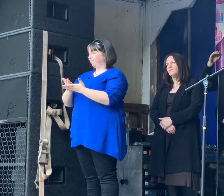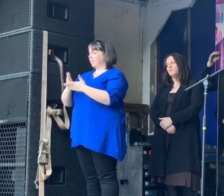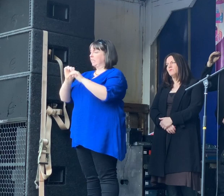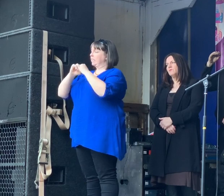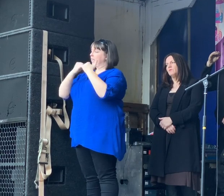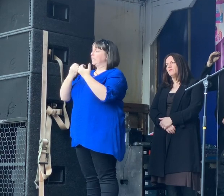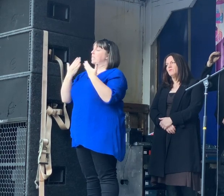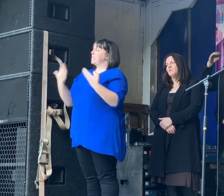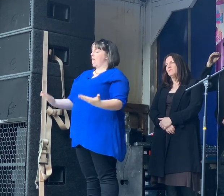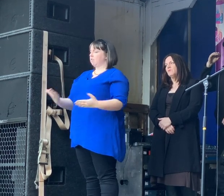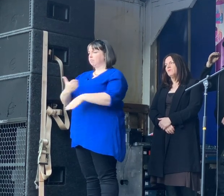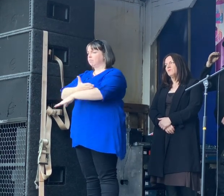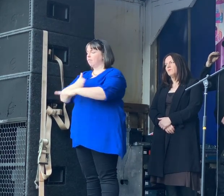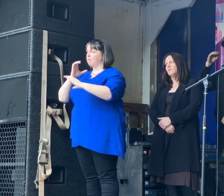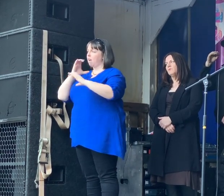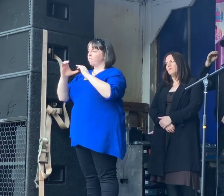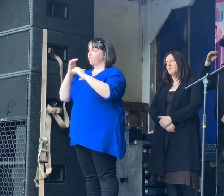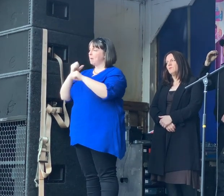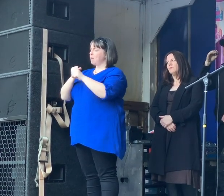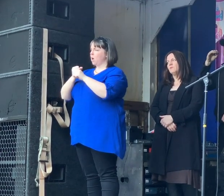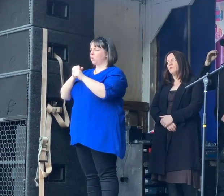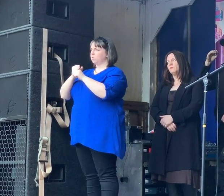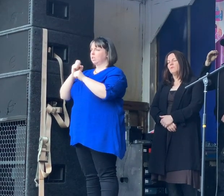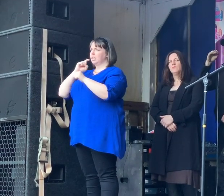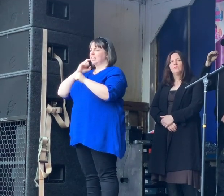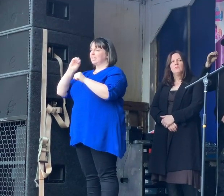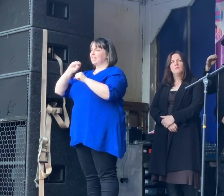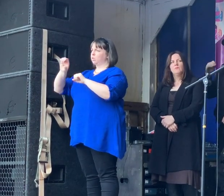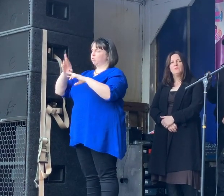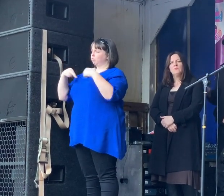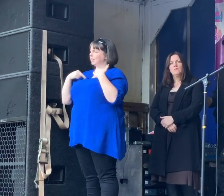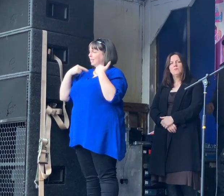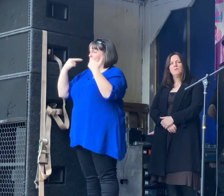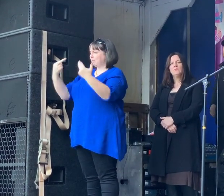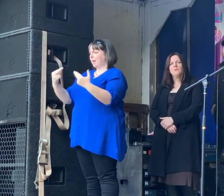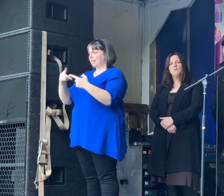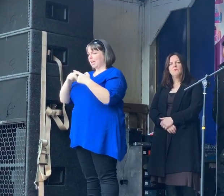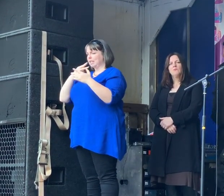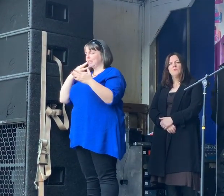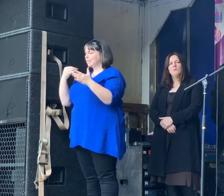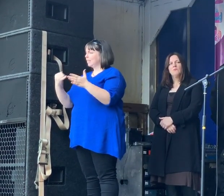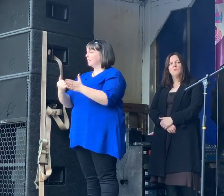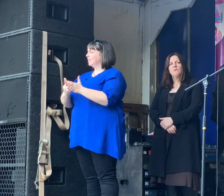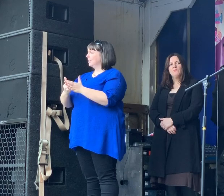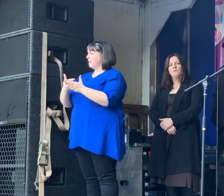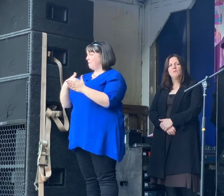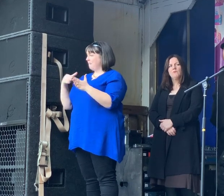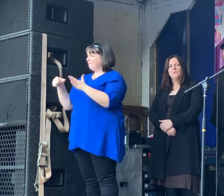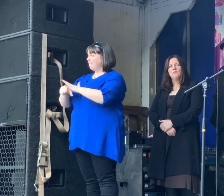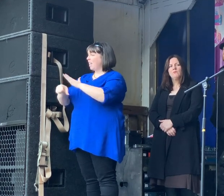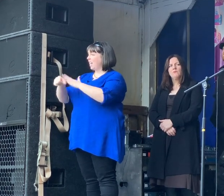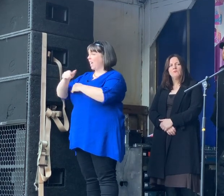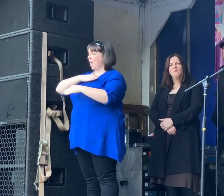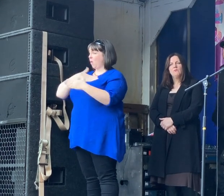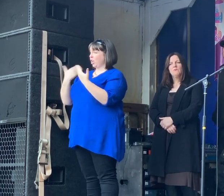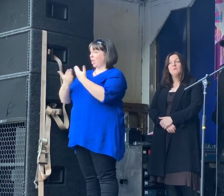the conversation about sexual respect and consent. We have been failing our young people.